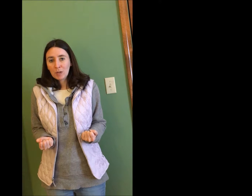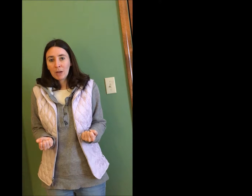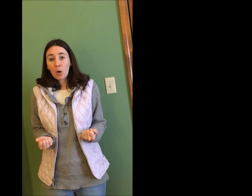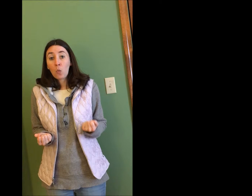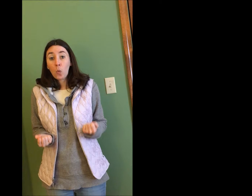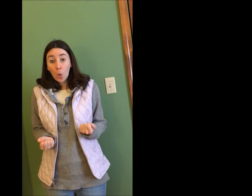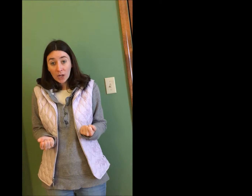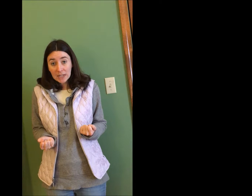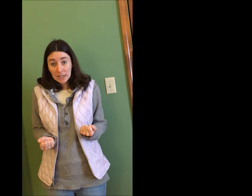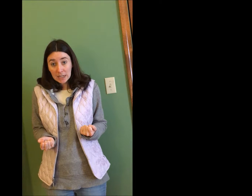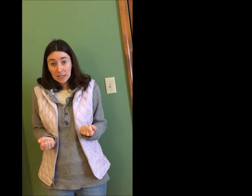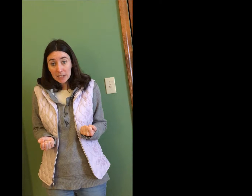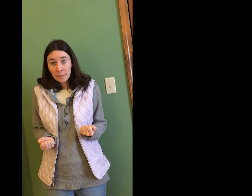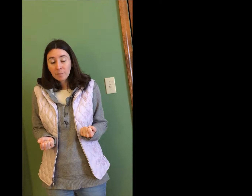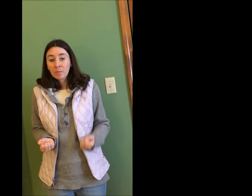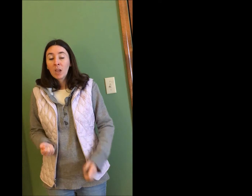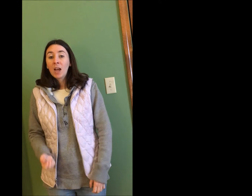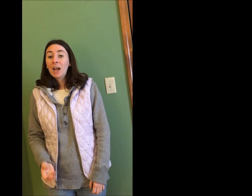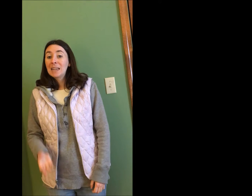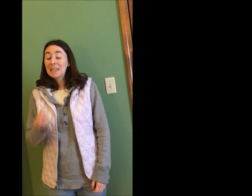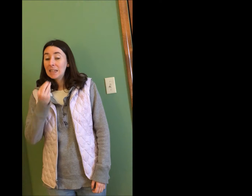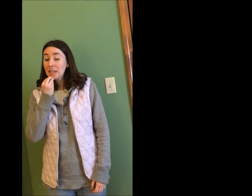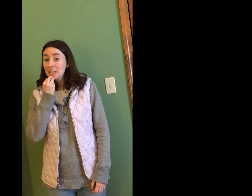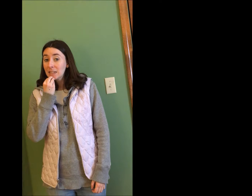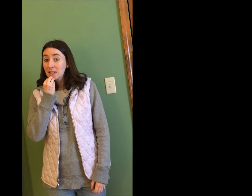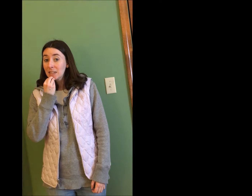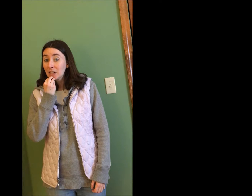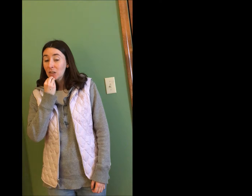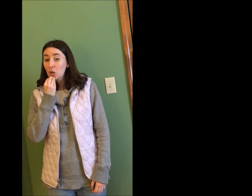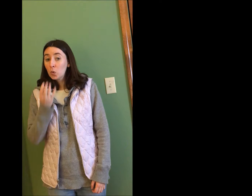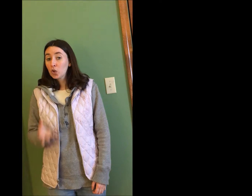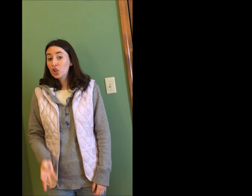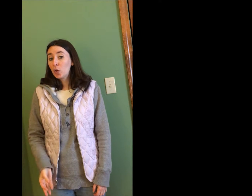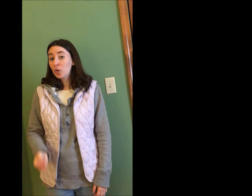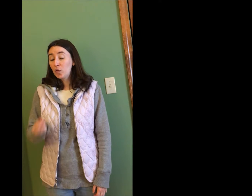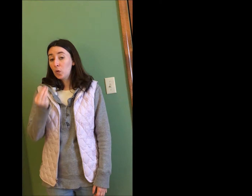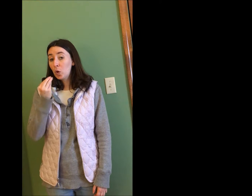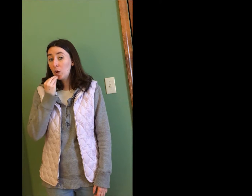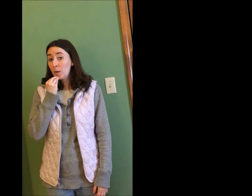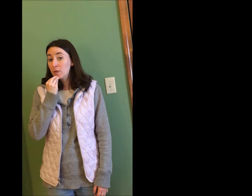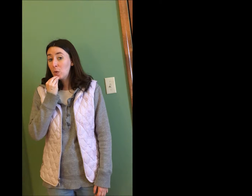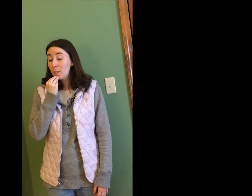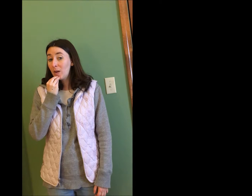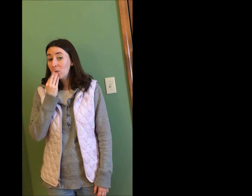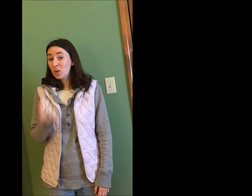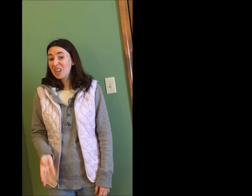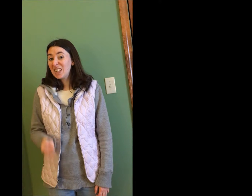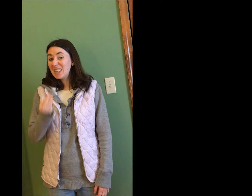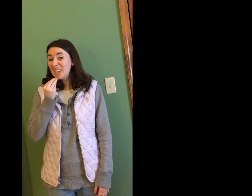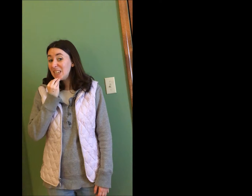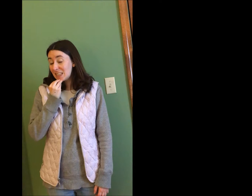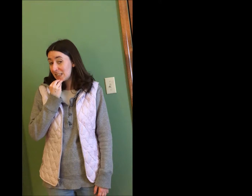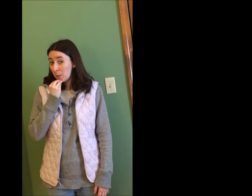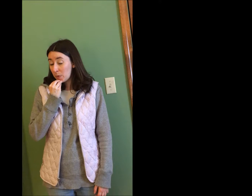me. I want it. Eat. We're showing the food going up to our mouth. We're going to eat